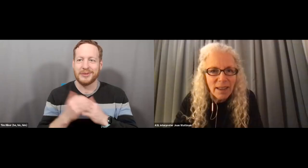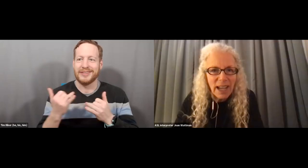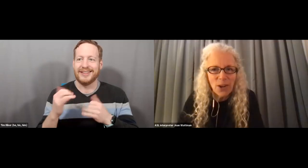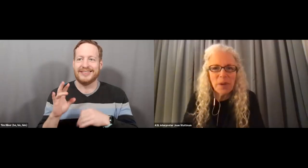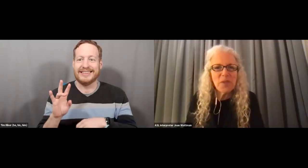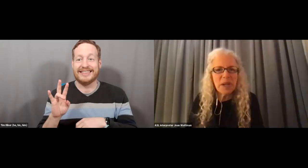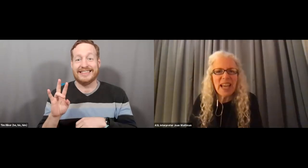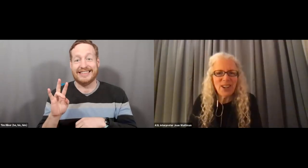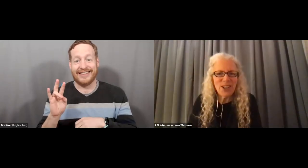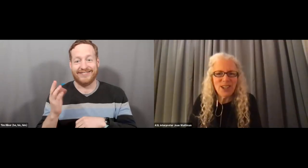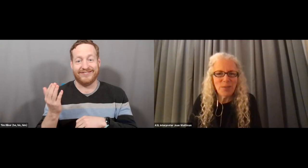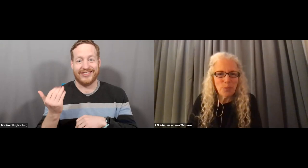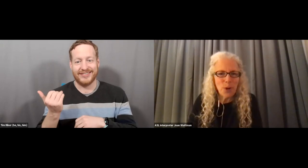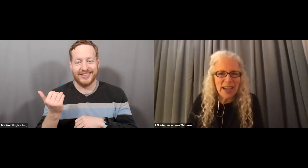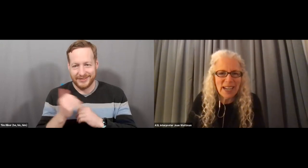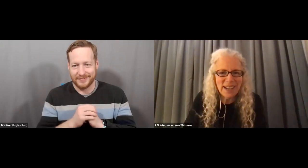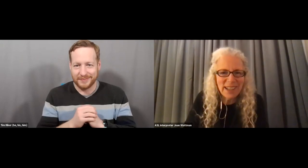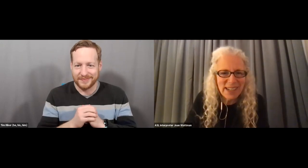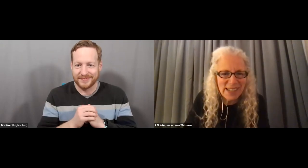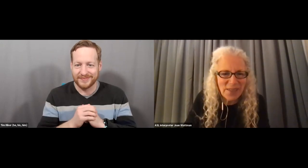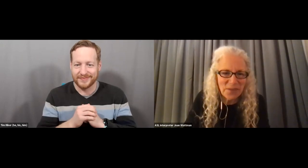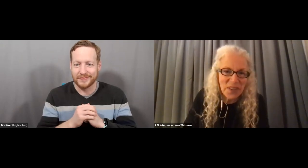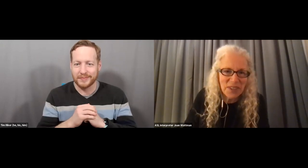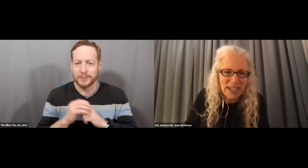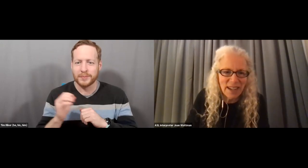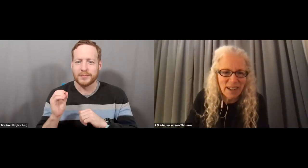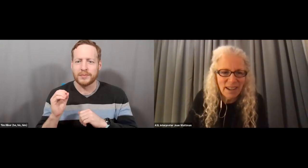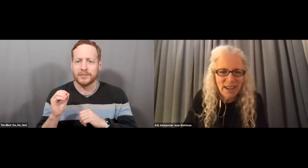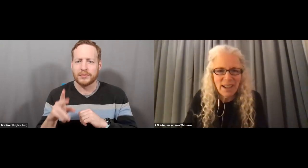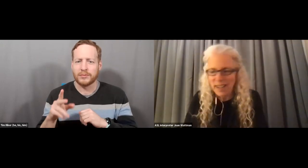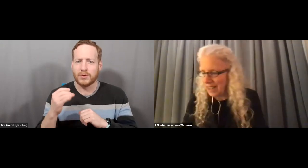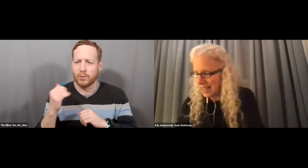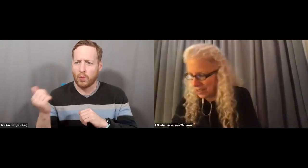I hope everybody had a good break. It is 7:15.